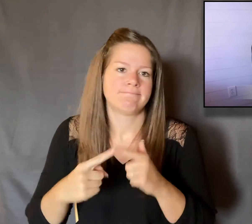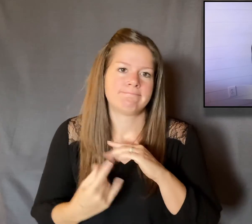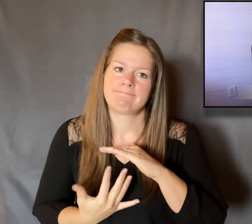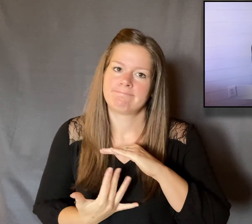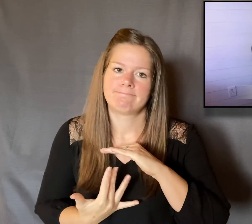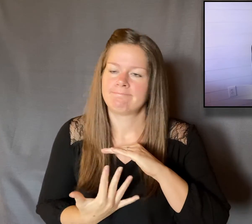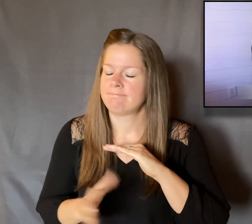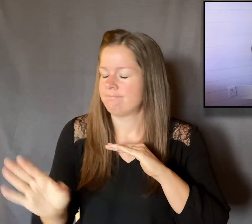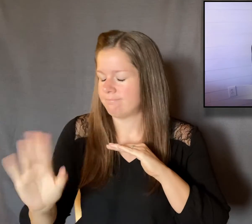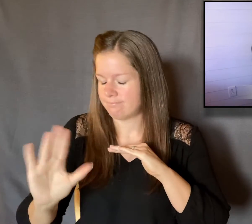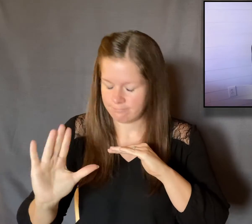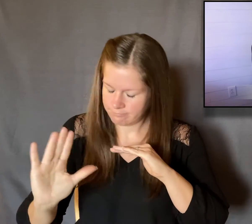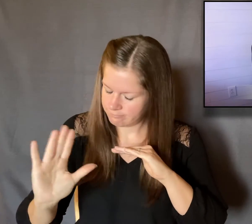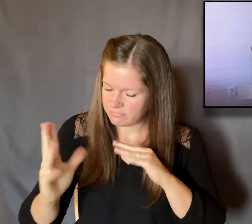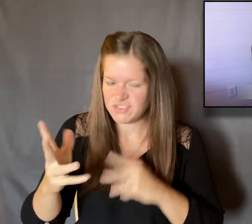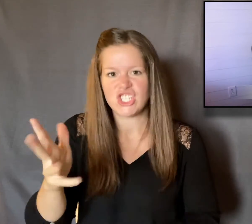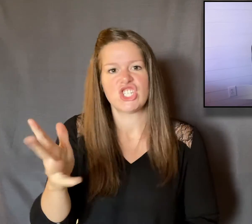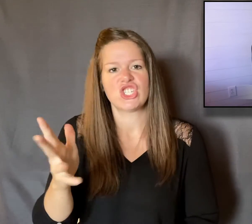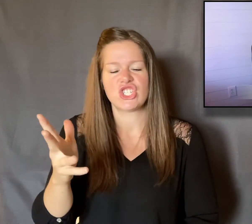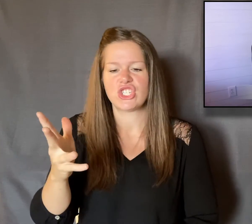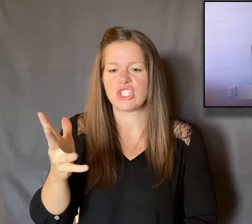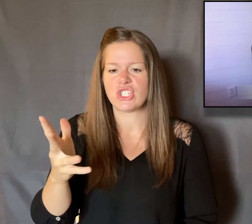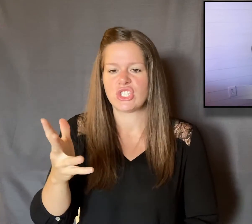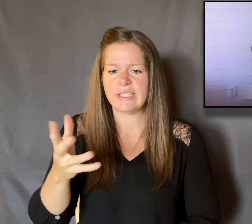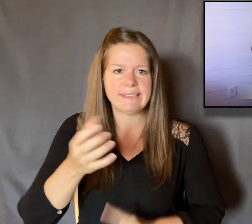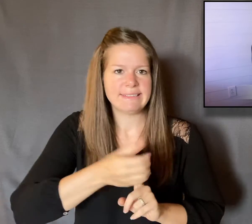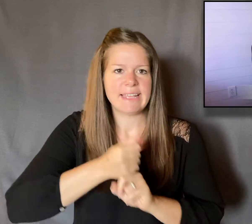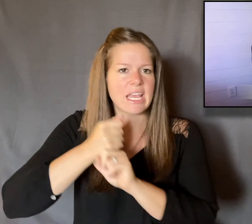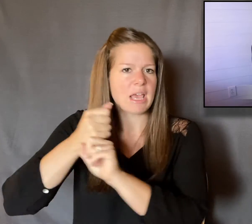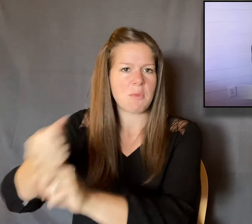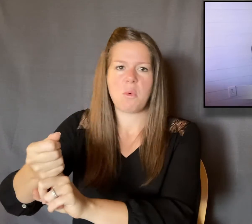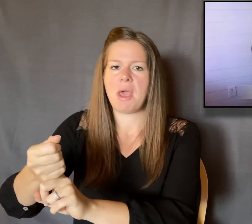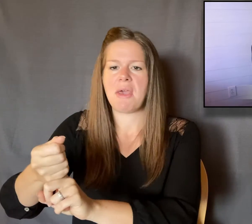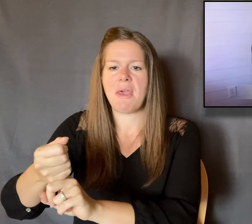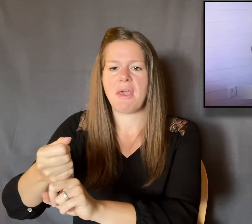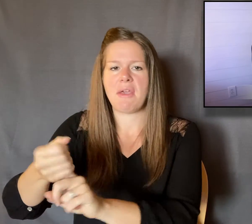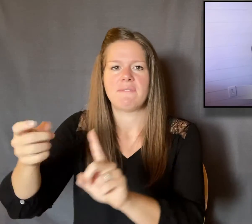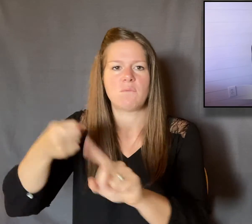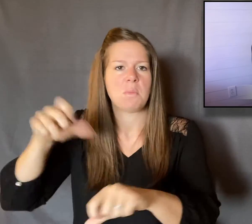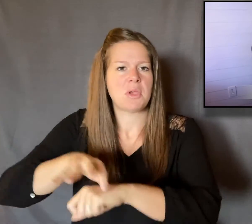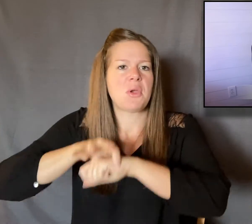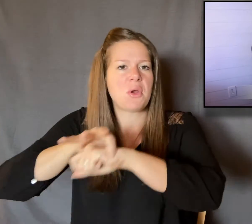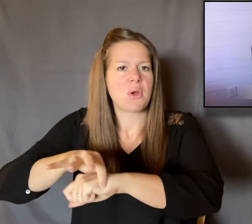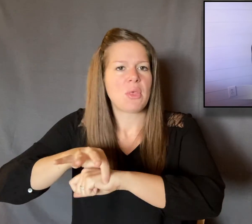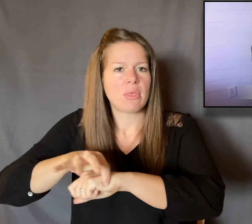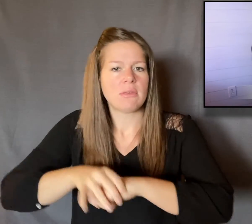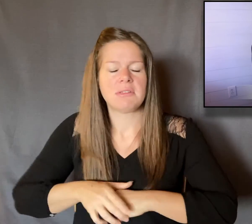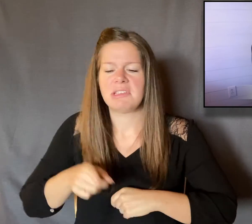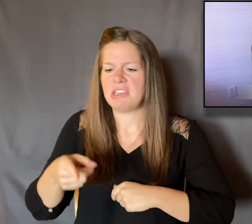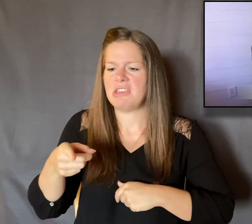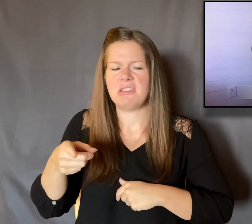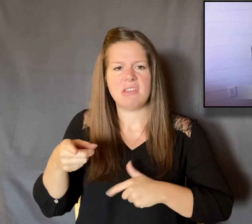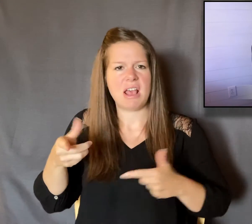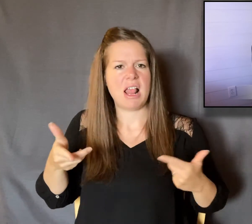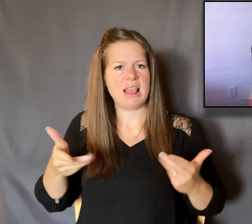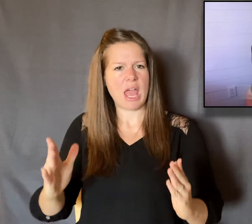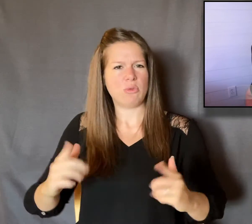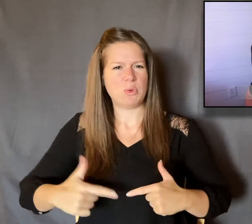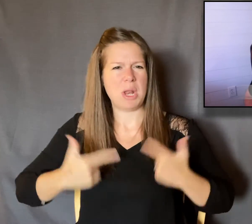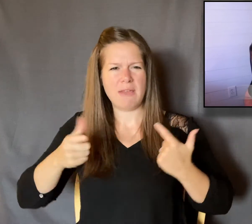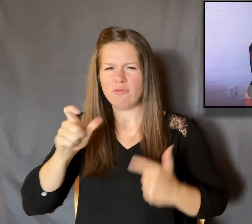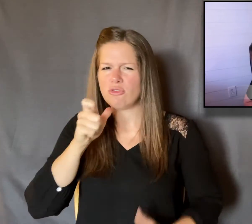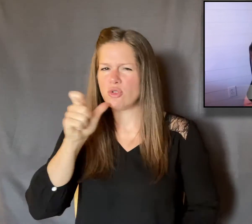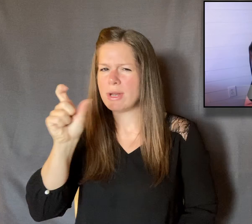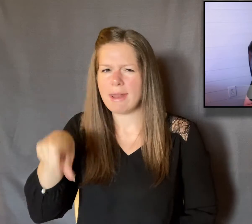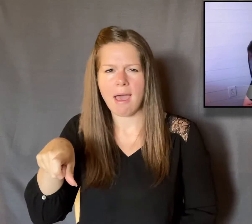said, away with such a fellow from the earth, for he should not be allowed to live. You